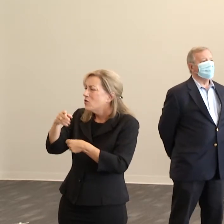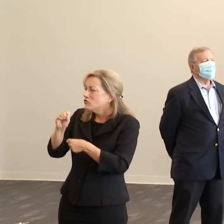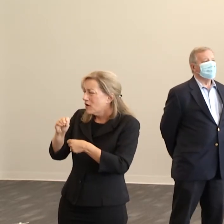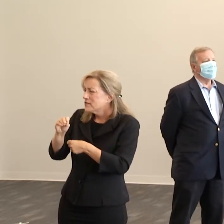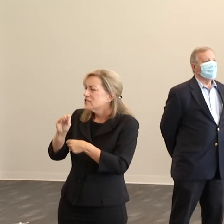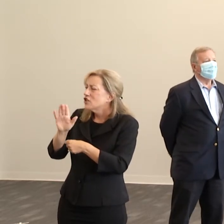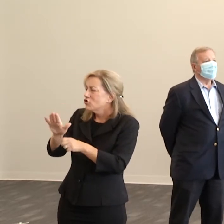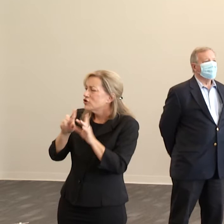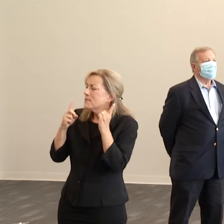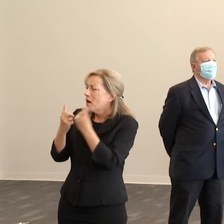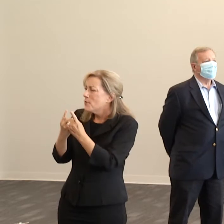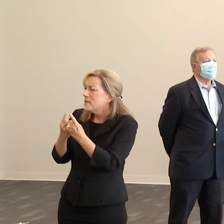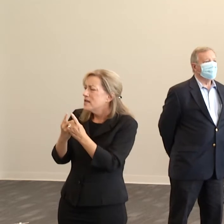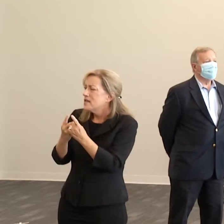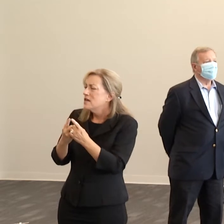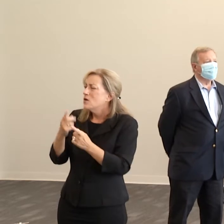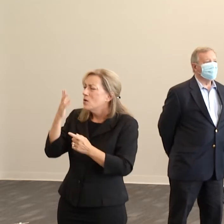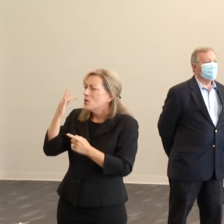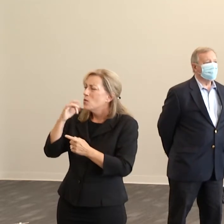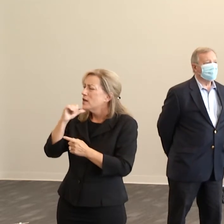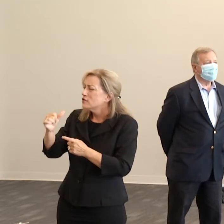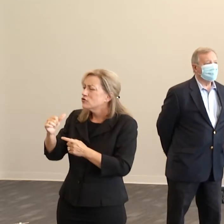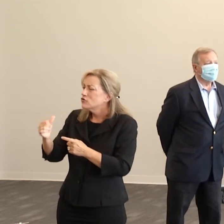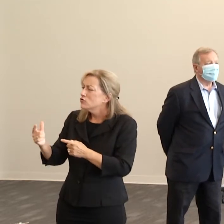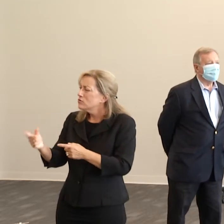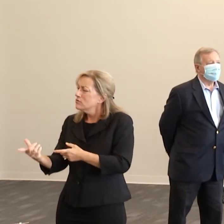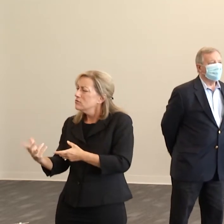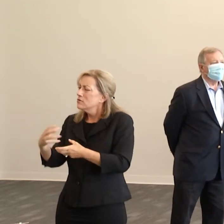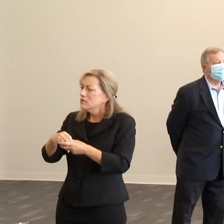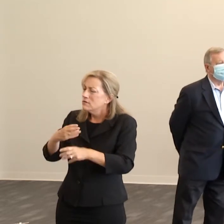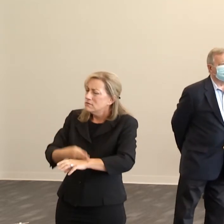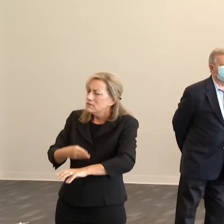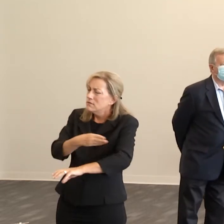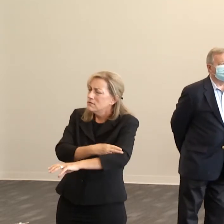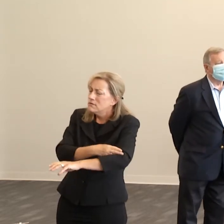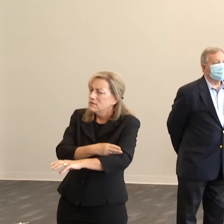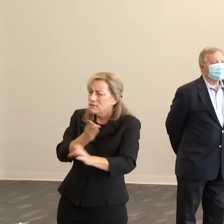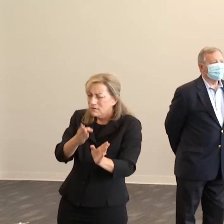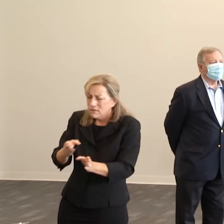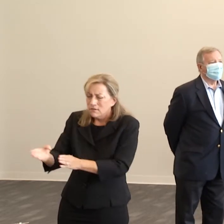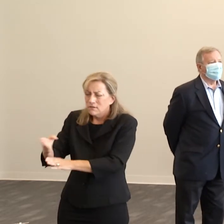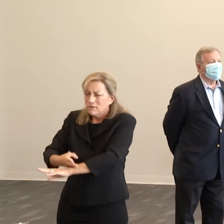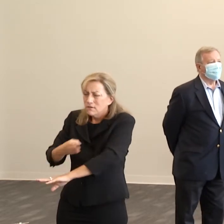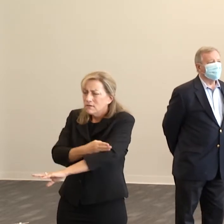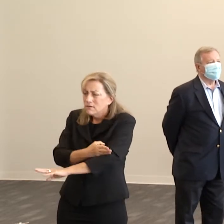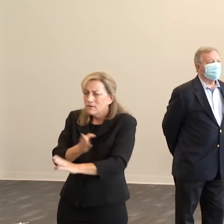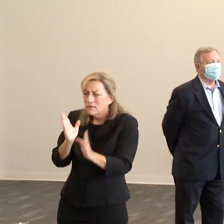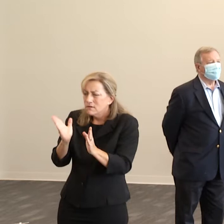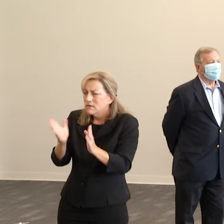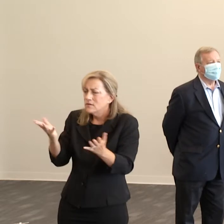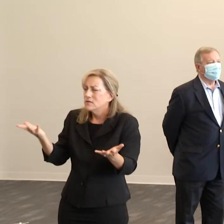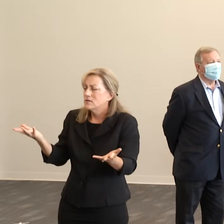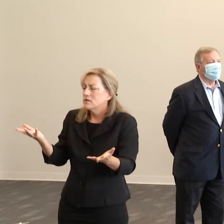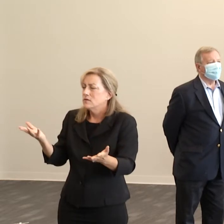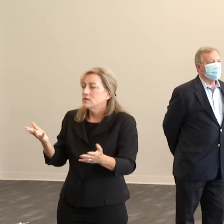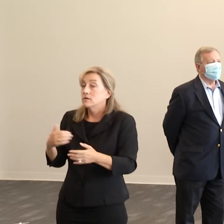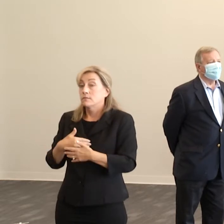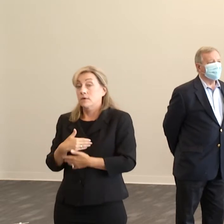department, your office, why don't you get this Postal Service in order? Little did I know